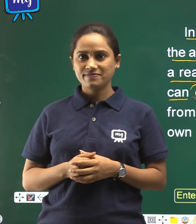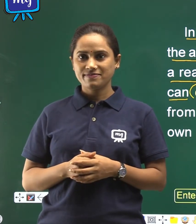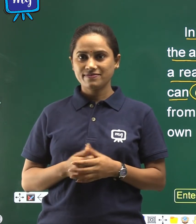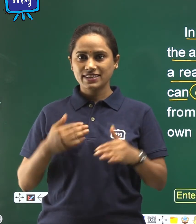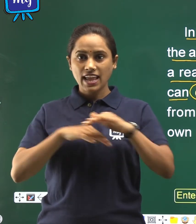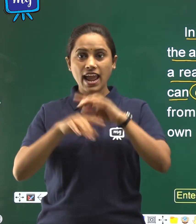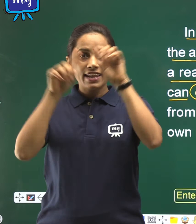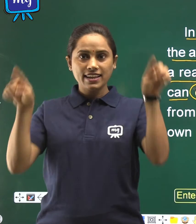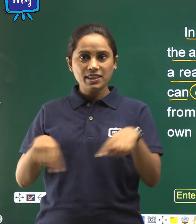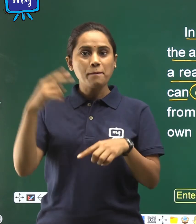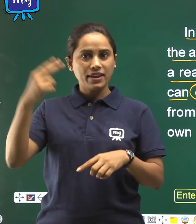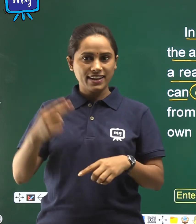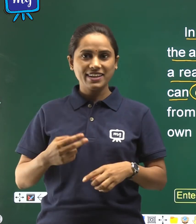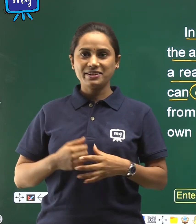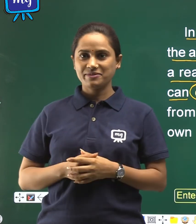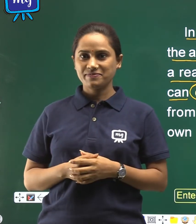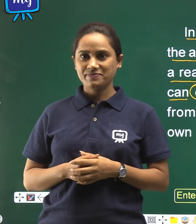enter the painting